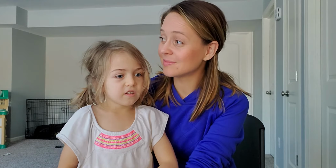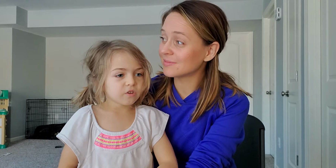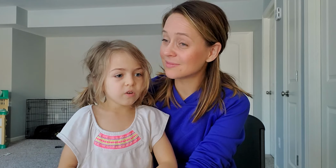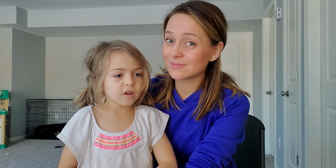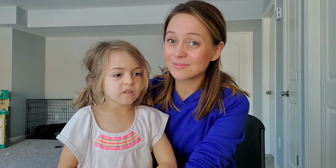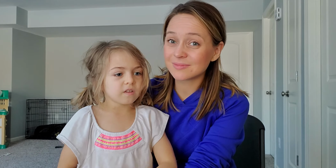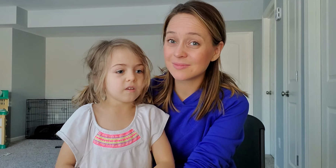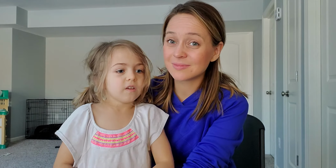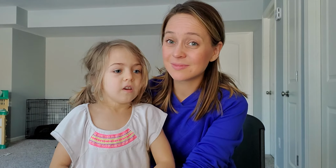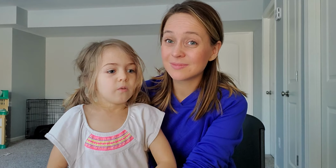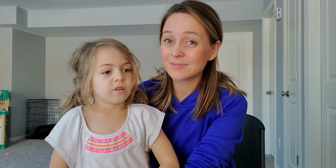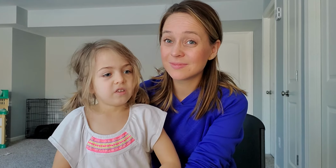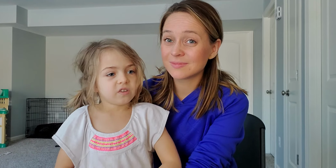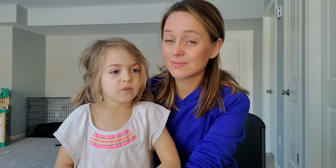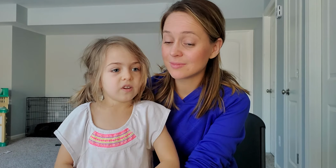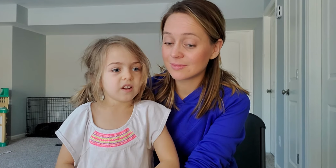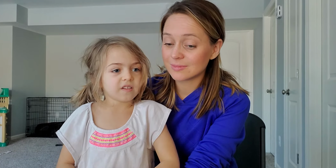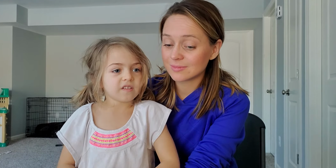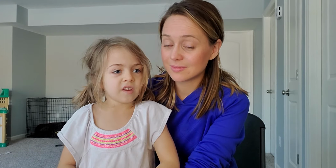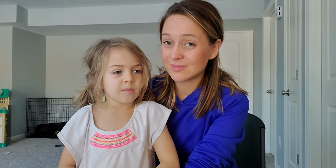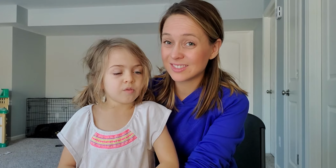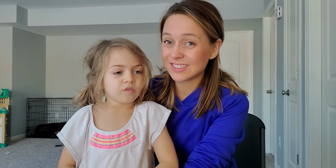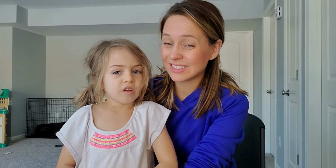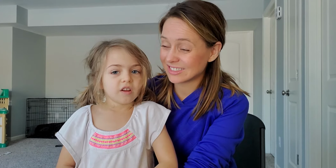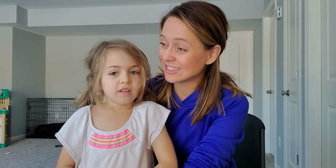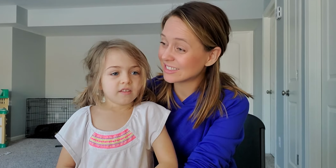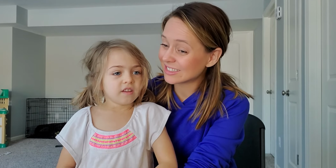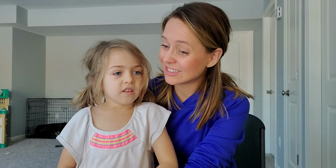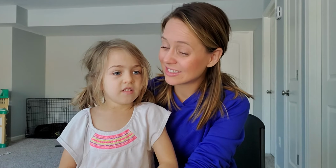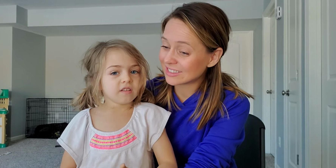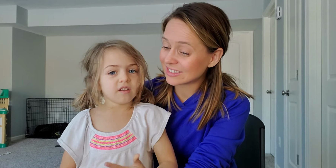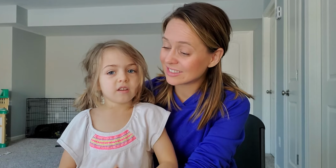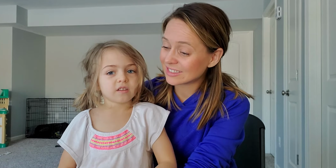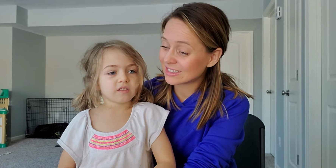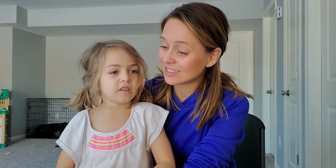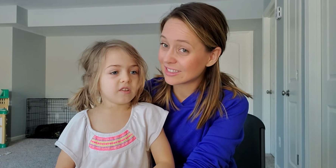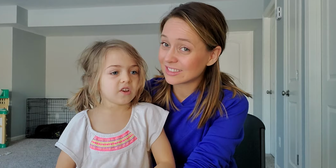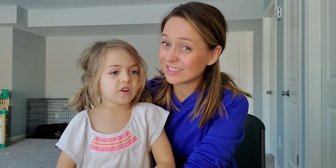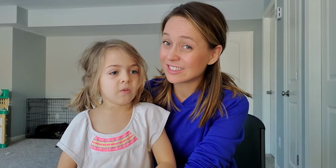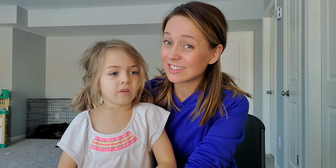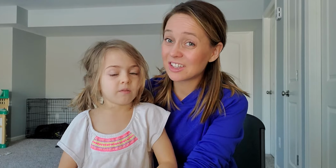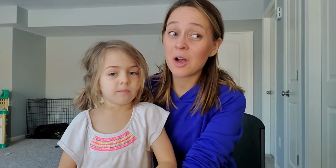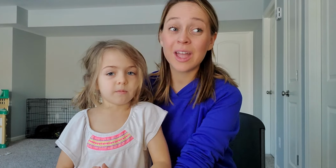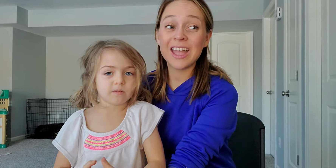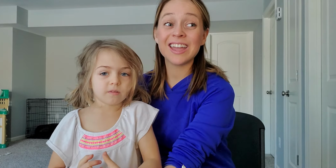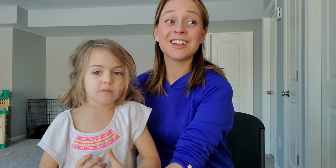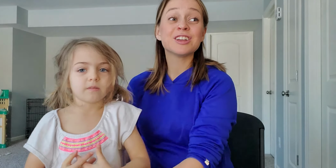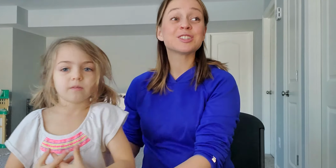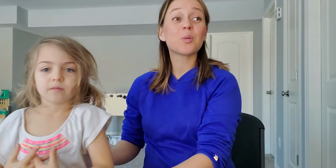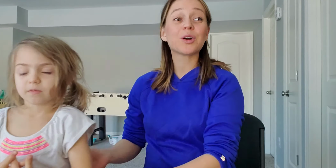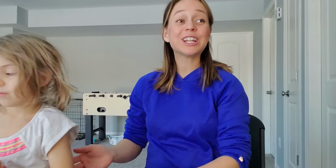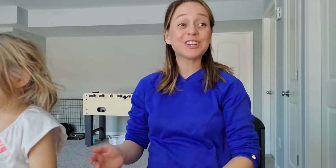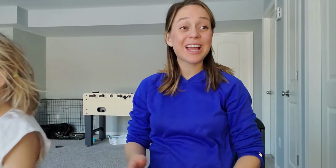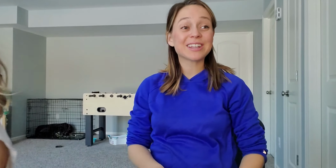you, and then we chew it at the table. Then they say you're welcome. Okay, so we're gonna learn how to